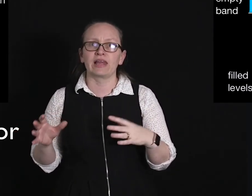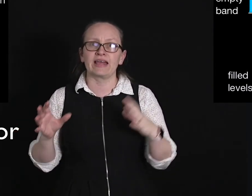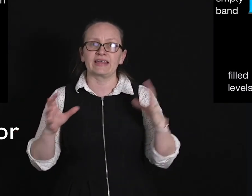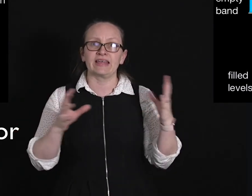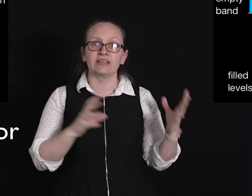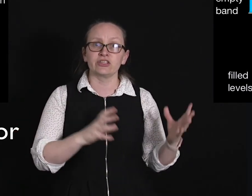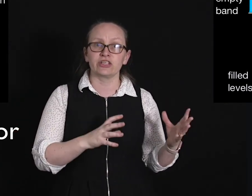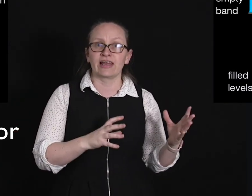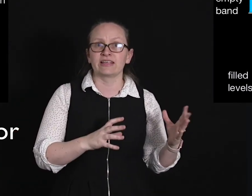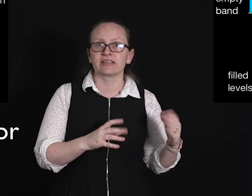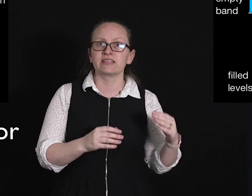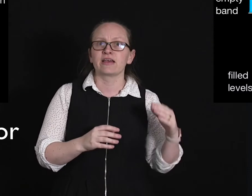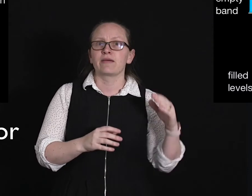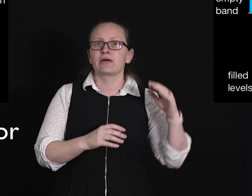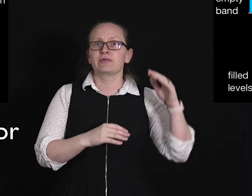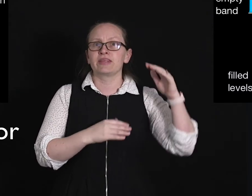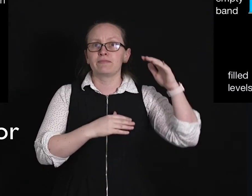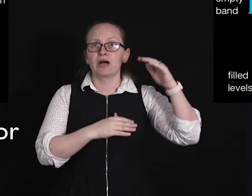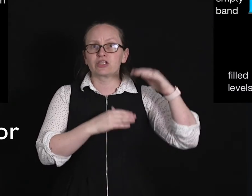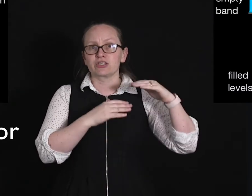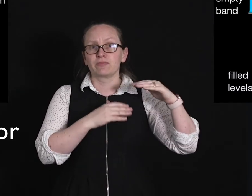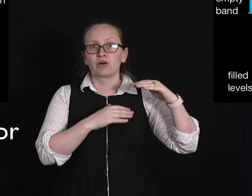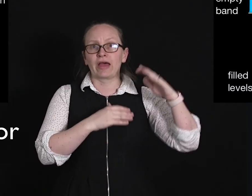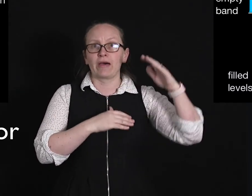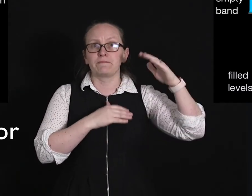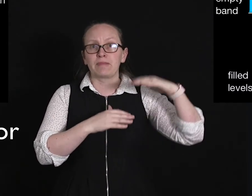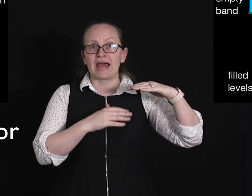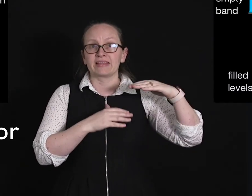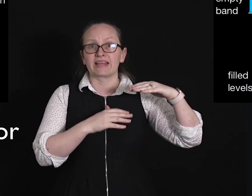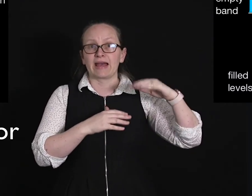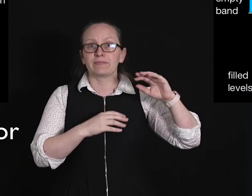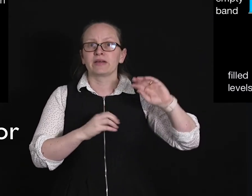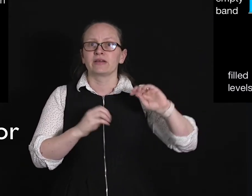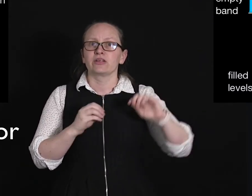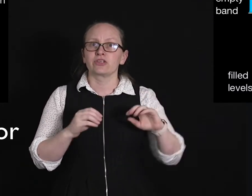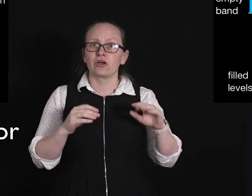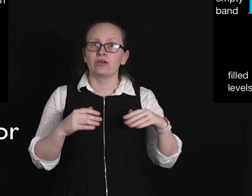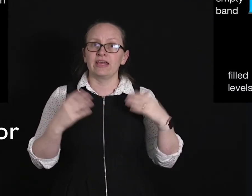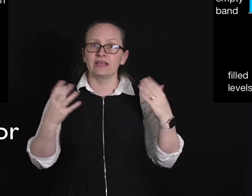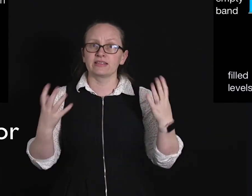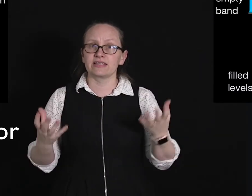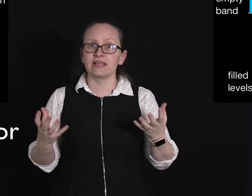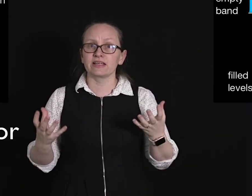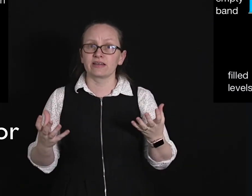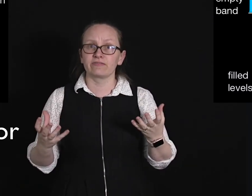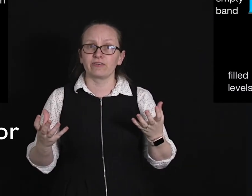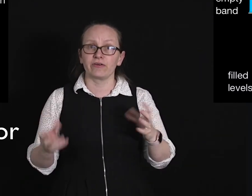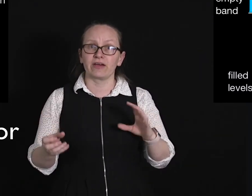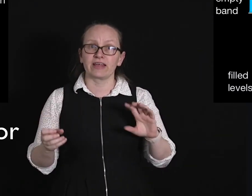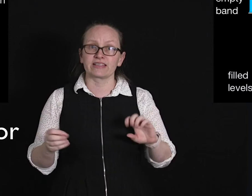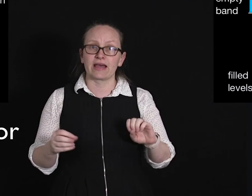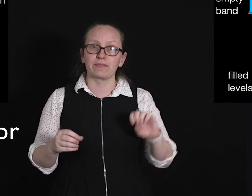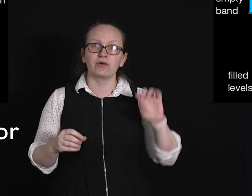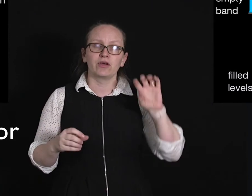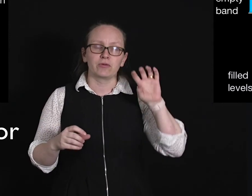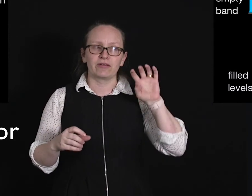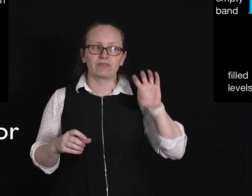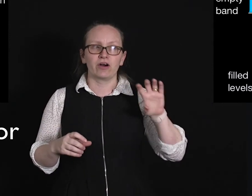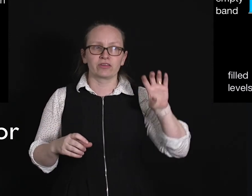like insulators, but with a much smaller band gap. So in silicon, for example, we've got